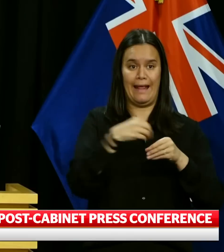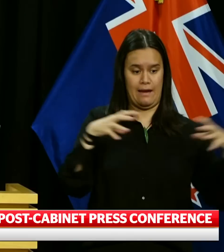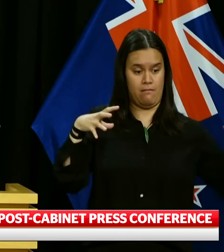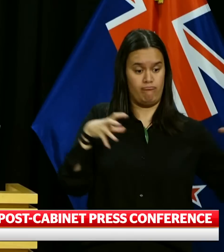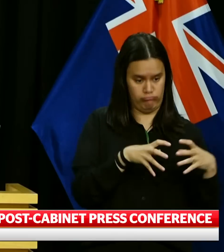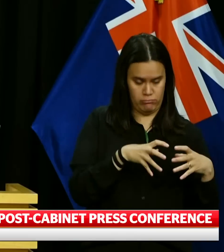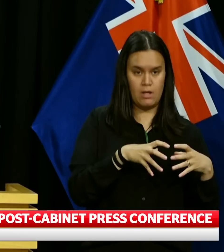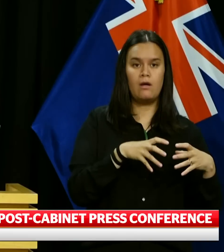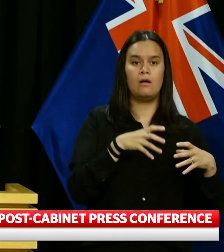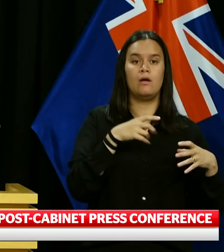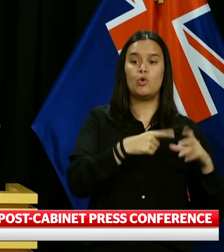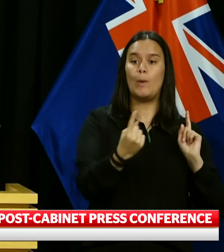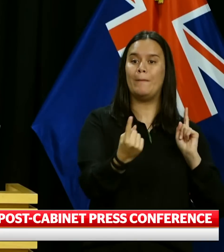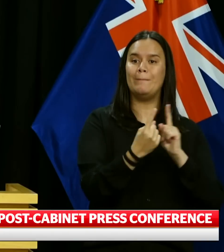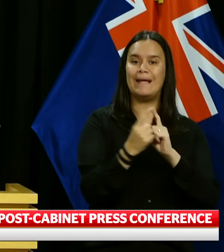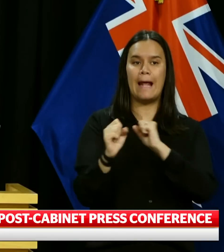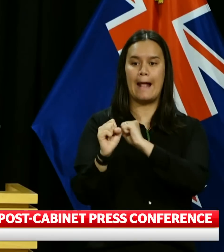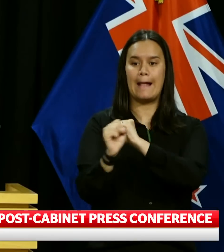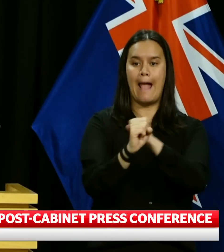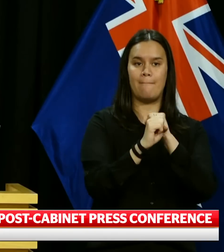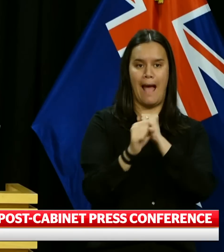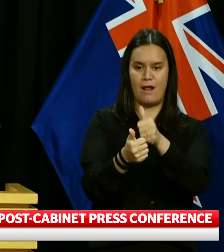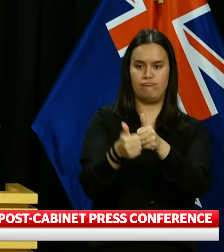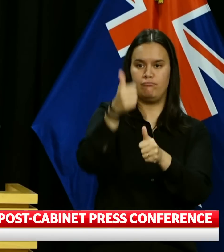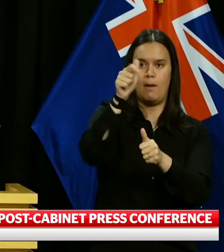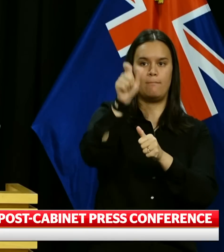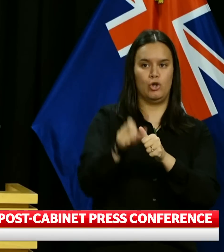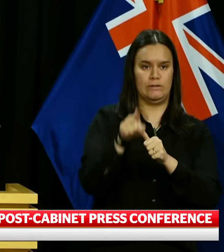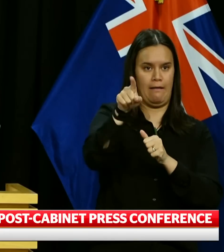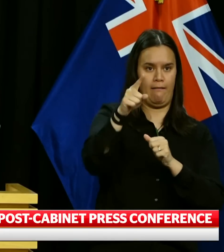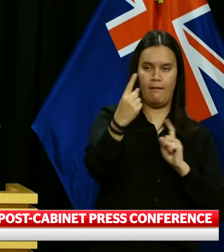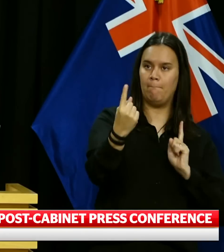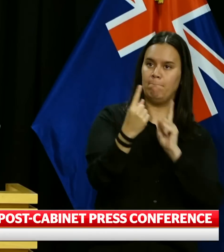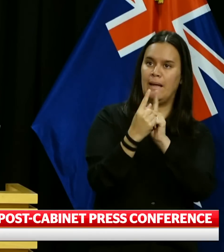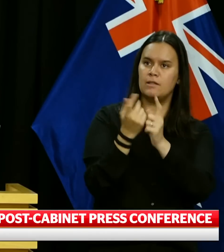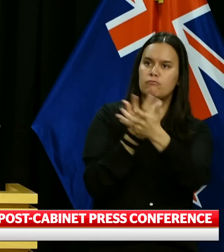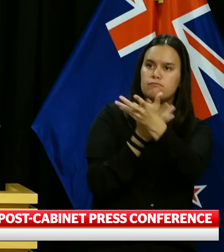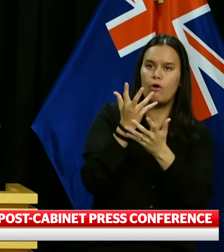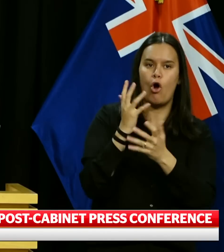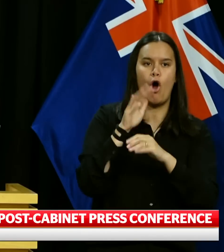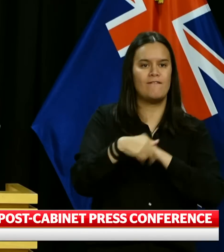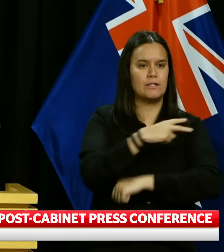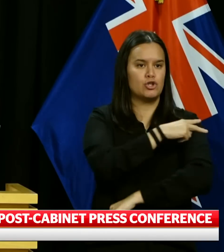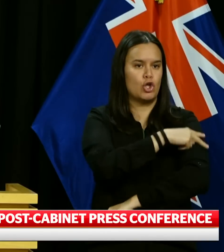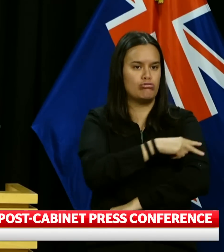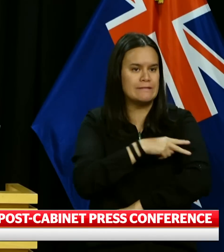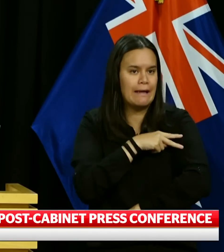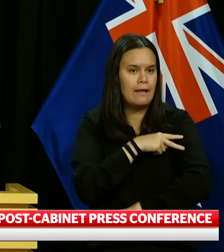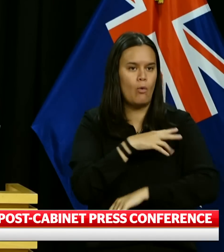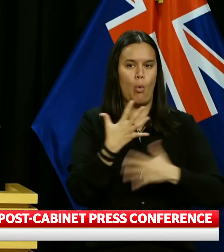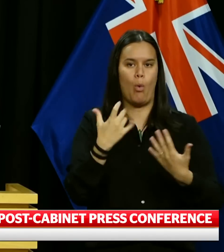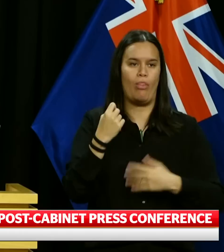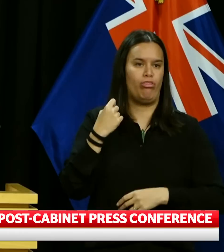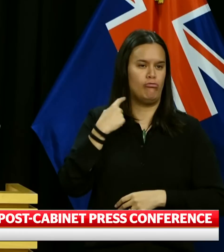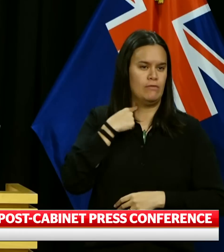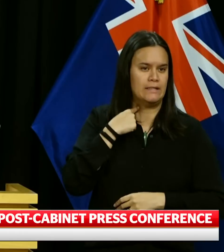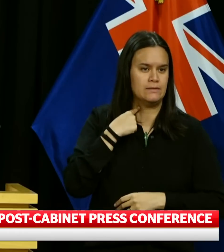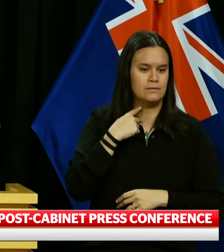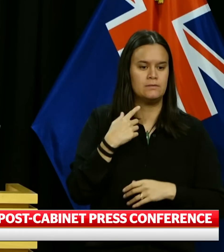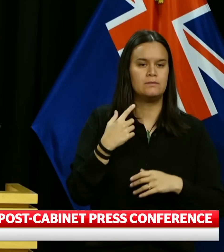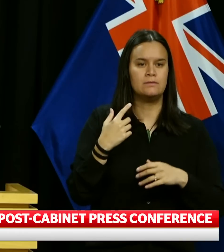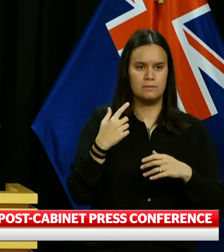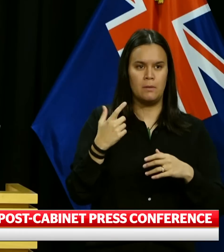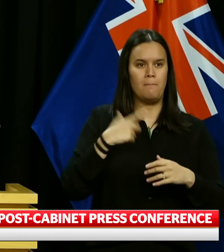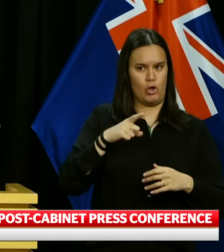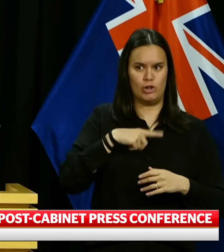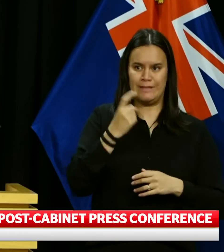ahead of the campaign to discuss security issues, threats, anything that might need to be done in the campaign in light of increased